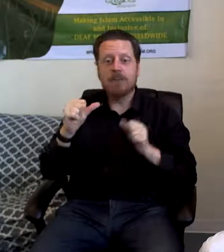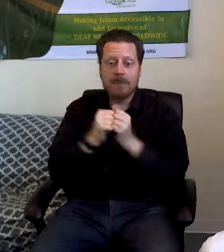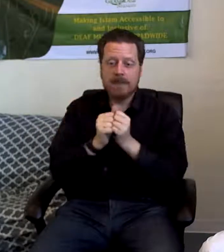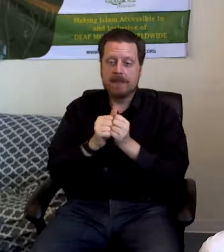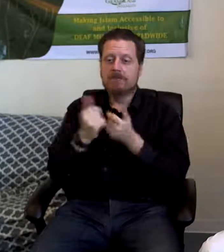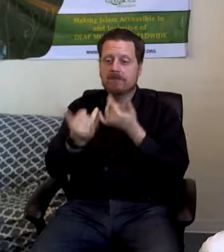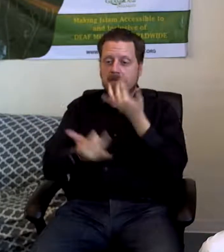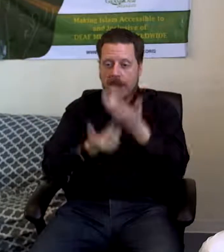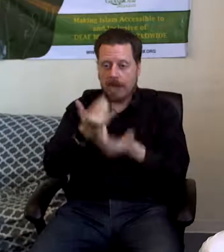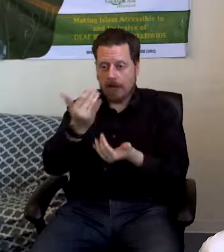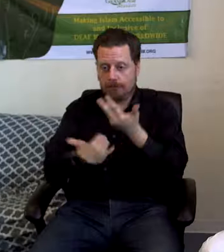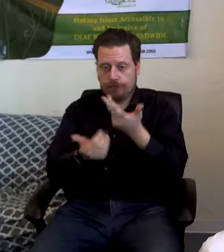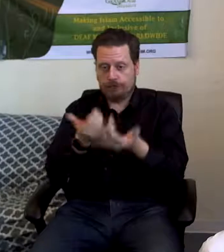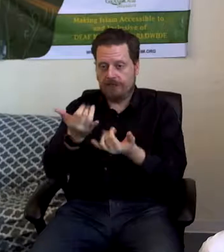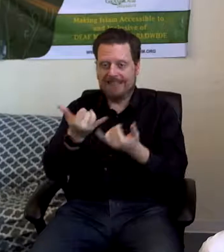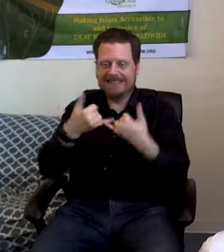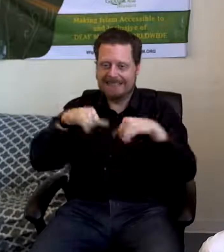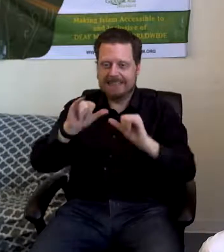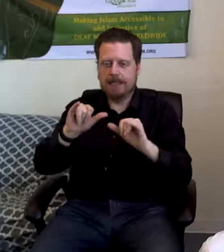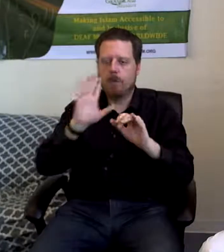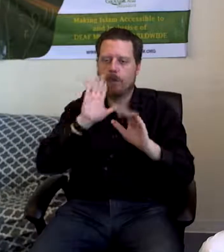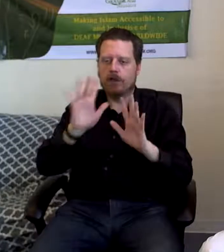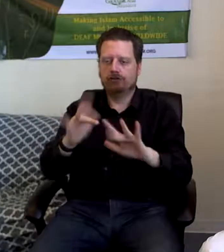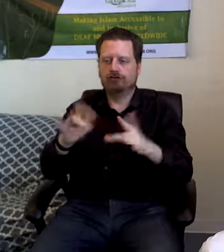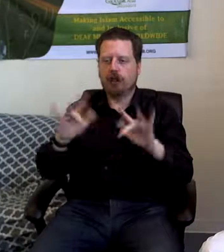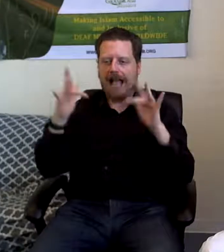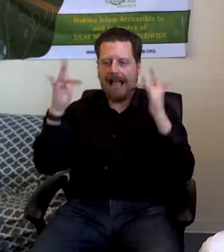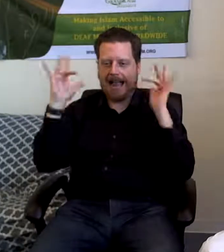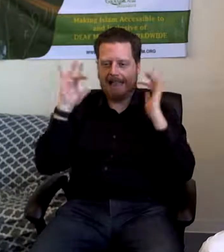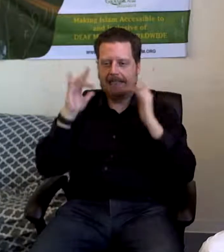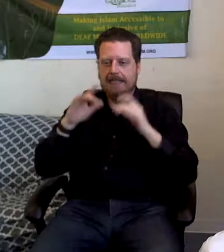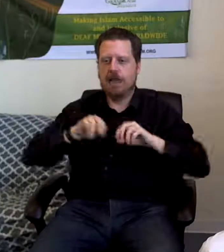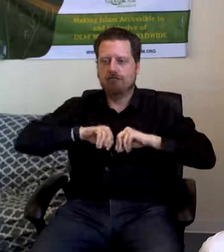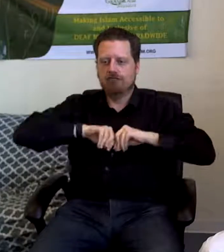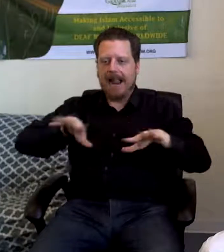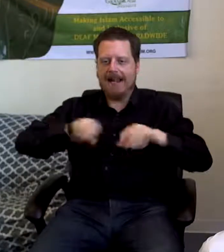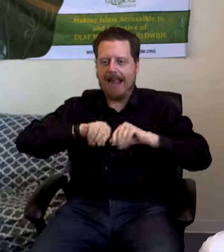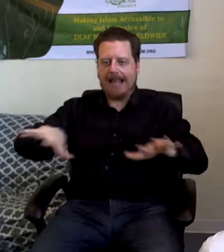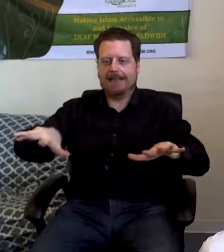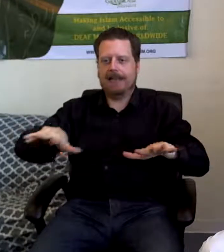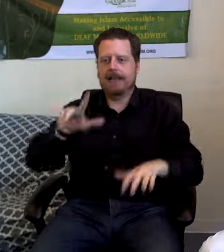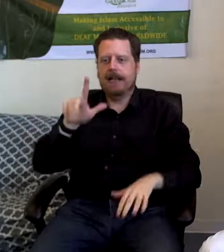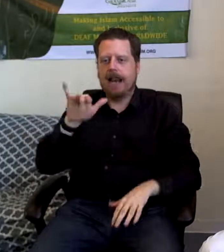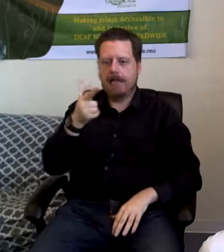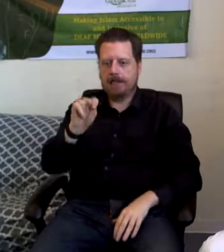fire, it shines light, it radiates light.